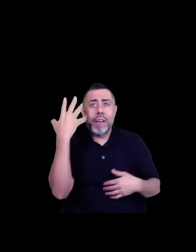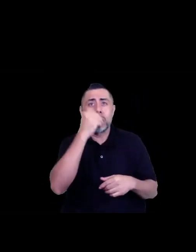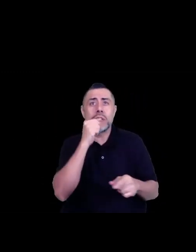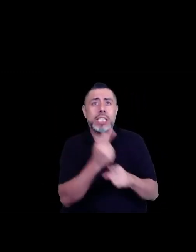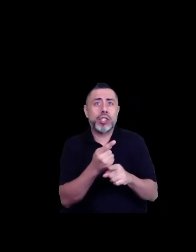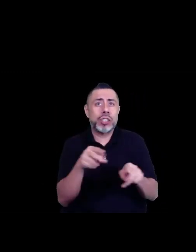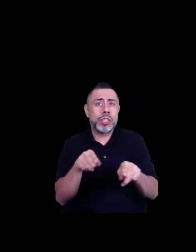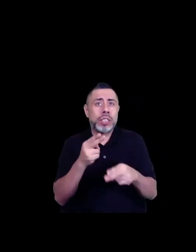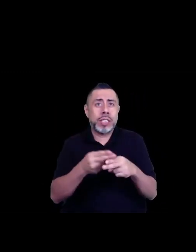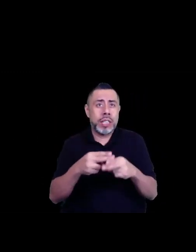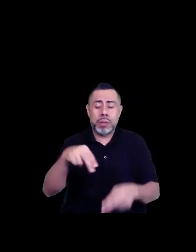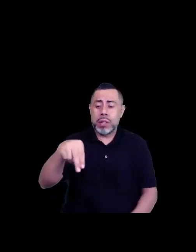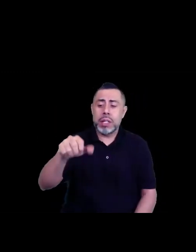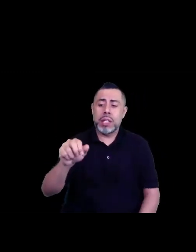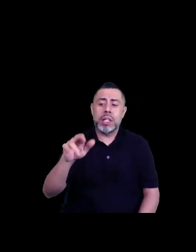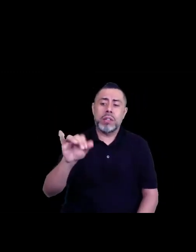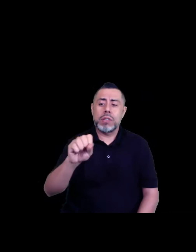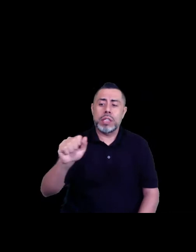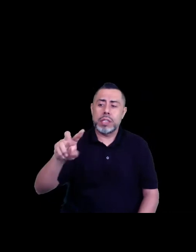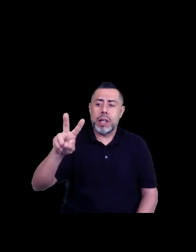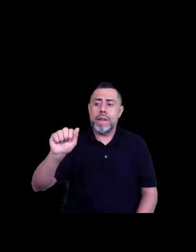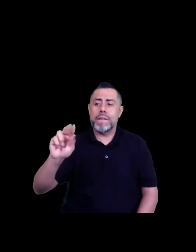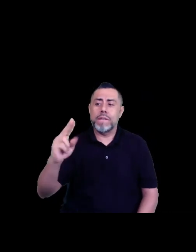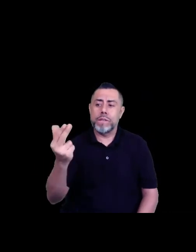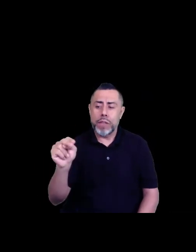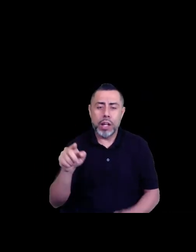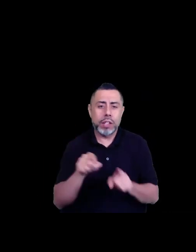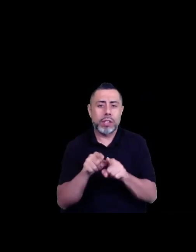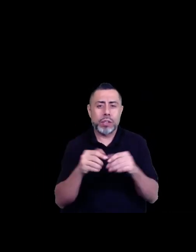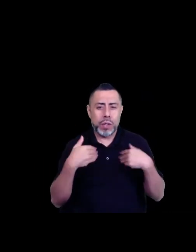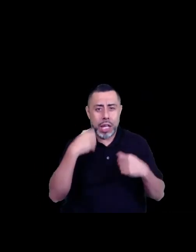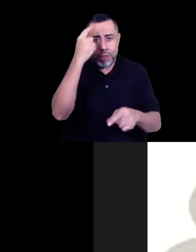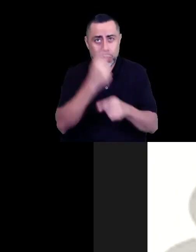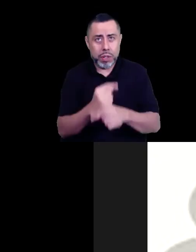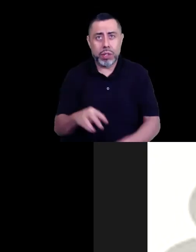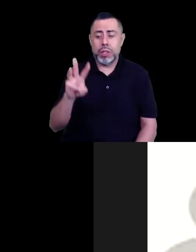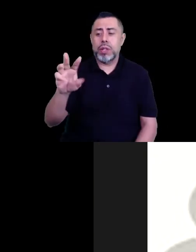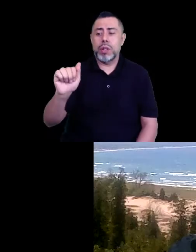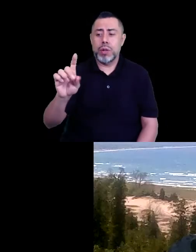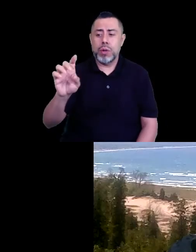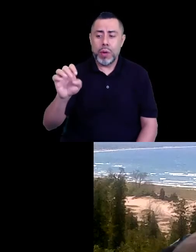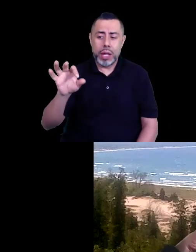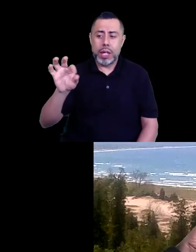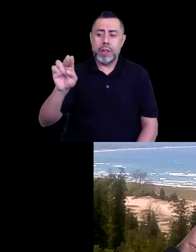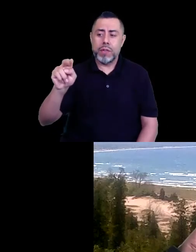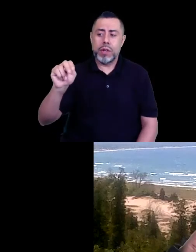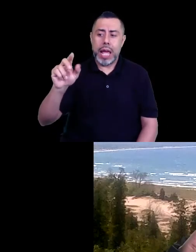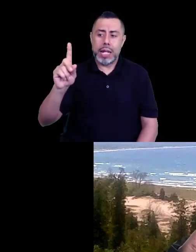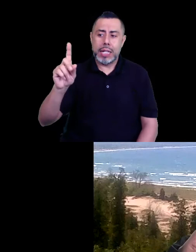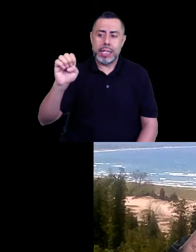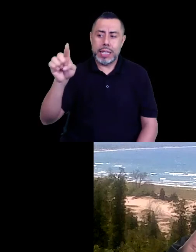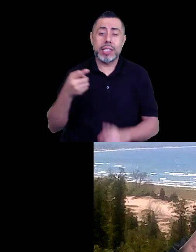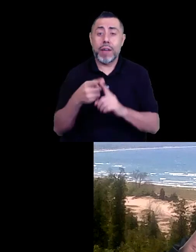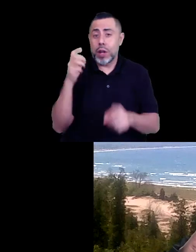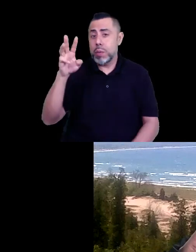Virginia. We have our brother, Wade Fernandez, who comes from Wisconsin. He's the Menominee. And we